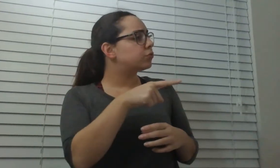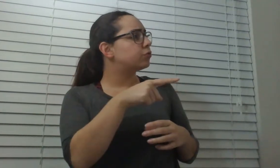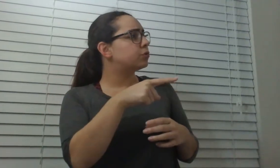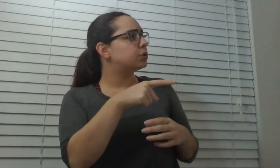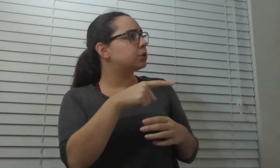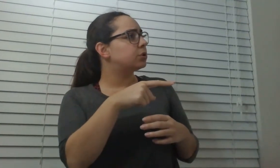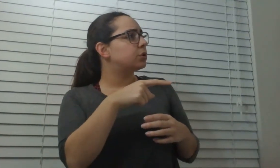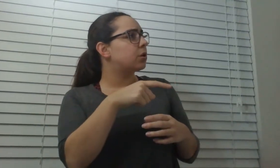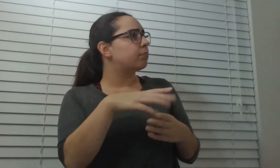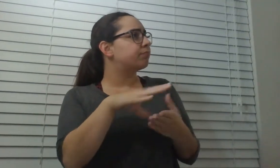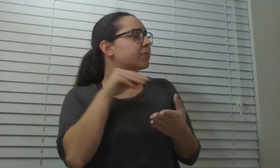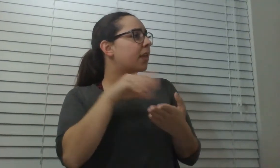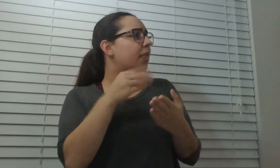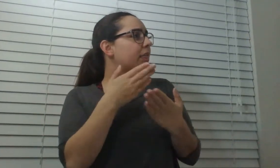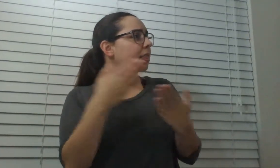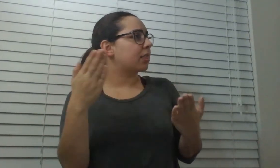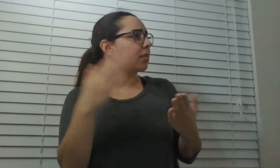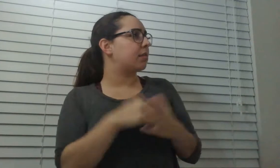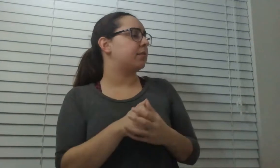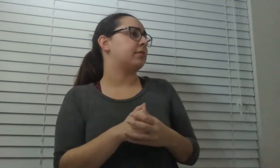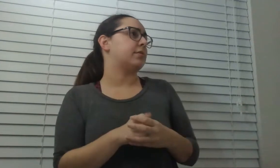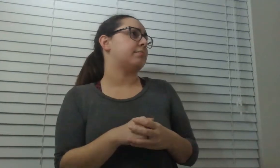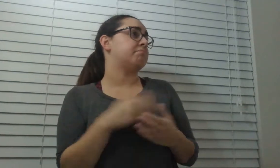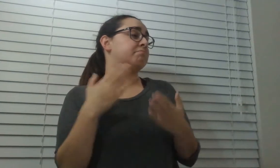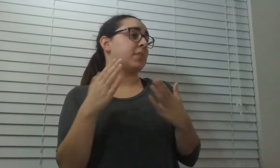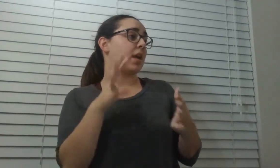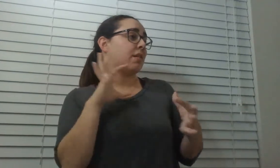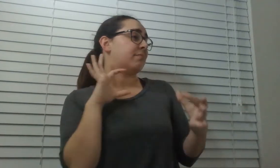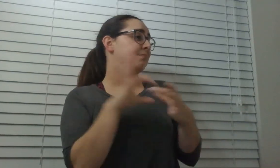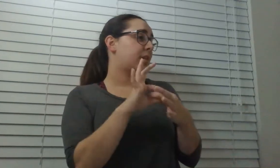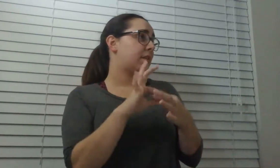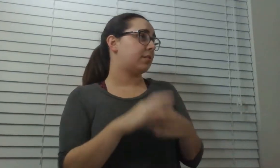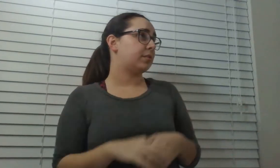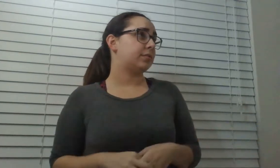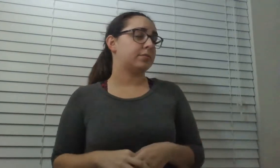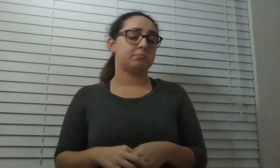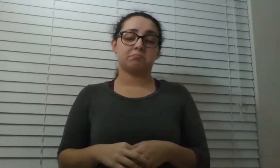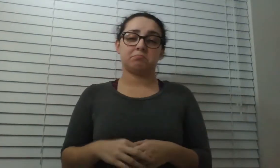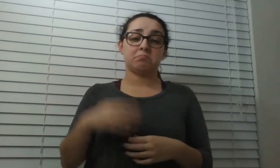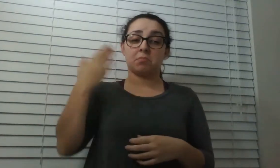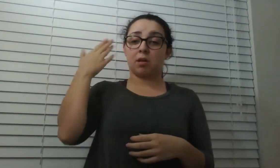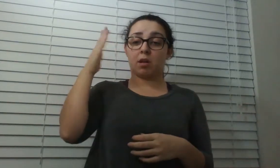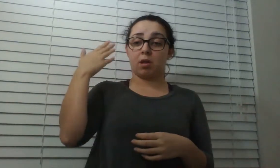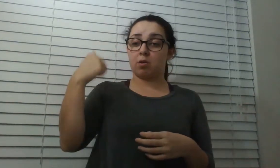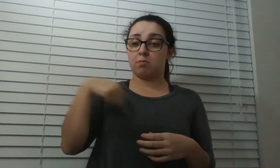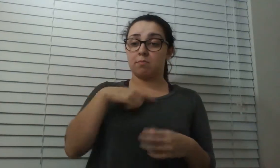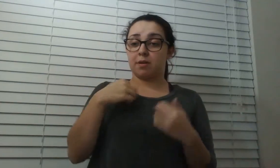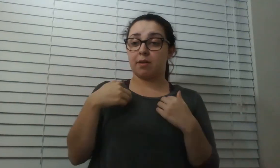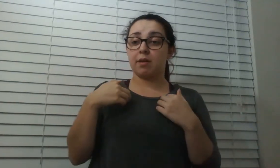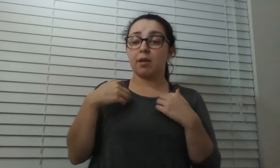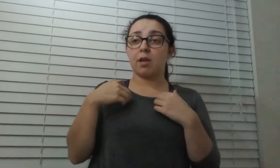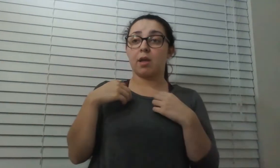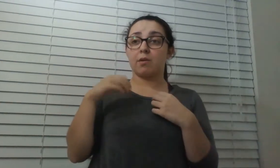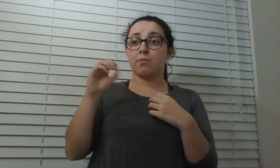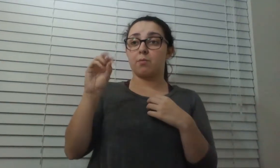yours are. Maybe there's a connection. Yeah, I don't know that we have an orbit yet. I think we've launched. You're just sort of like... Okay, so our first story comes